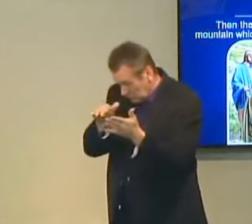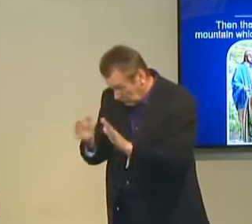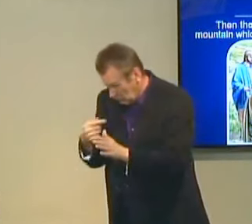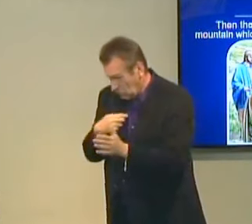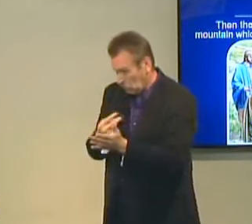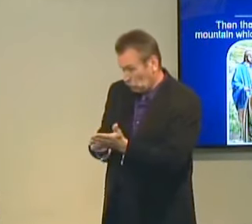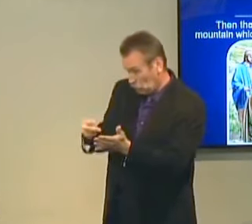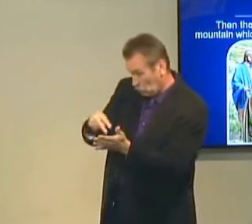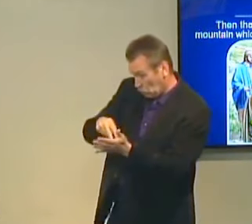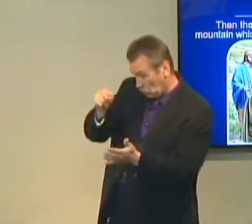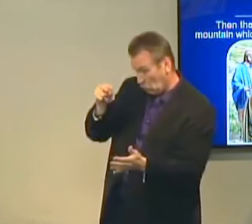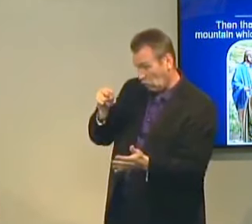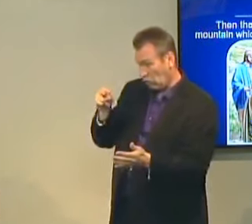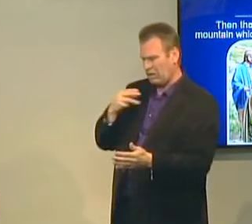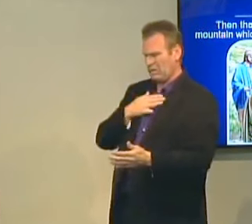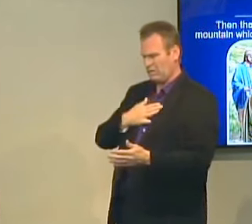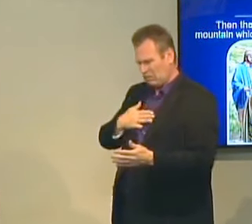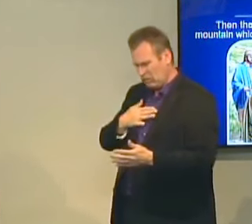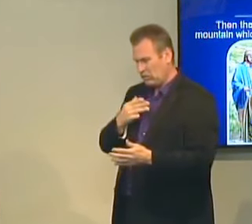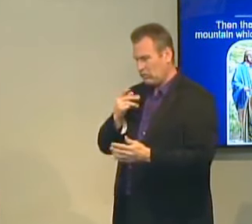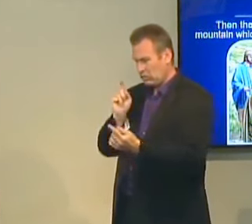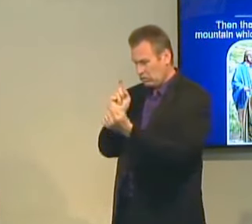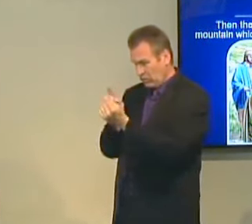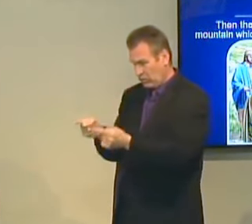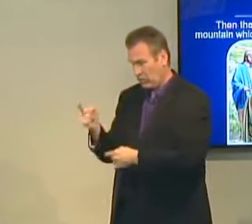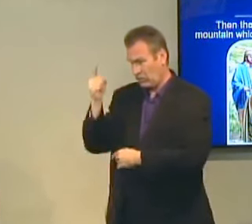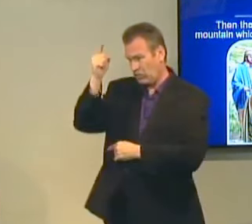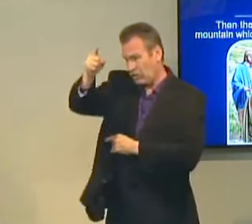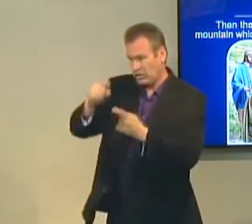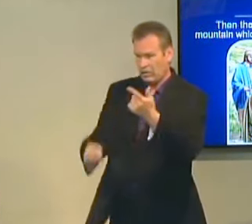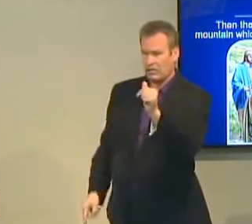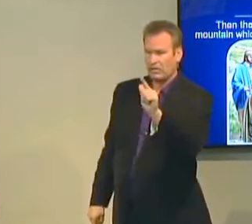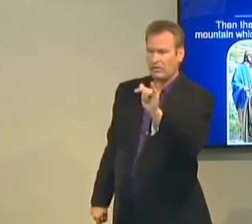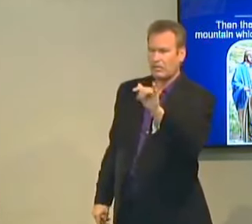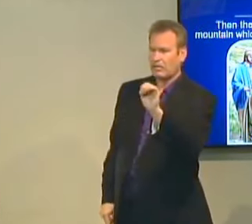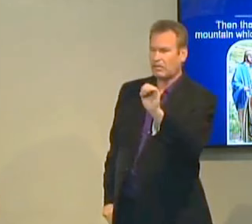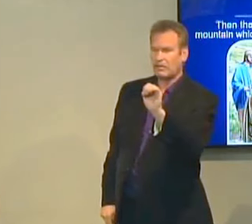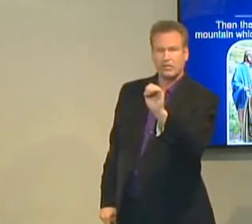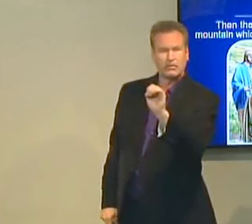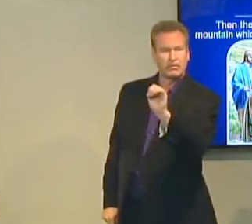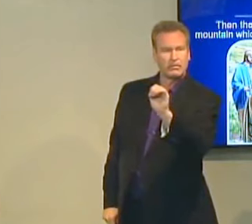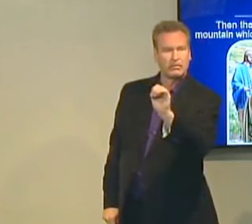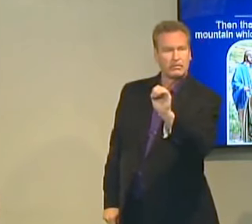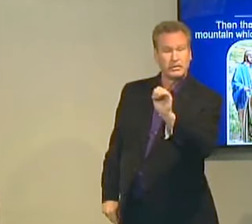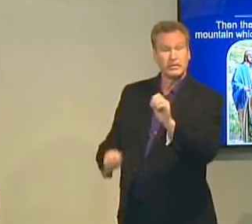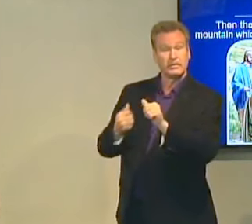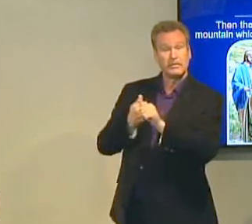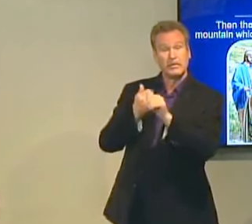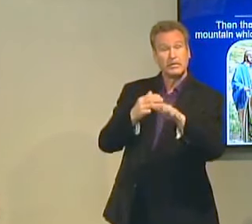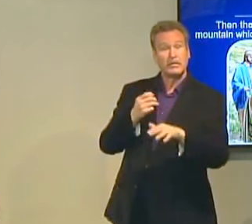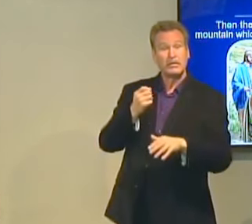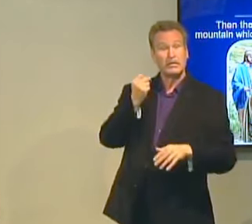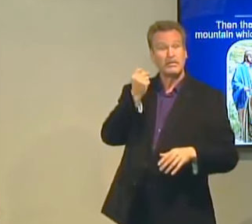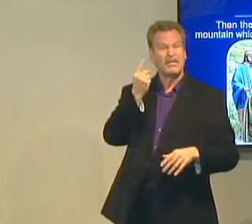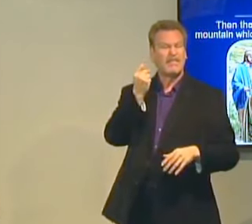He told them. told would do. He told them. That he would die. And then. He said. That he would resurrect them. That he would meet them. In Galilee.